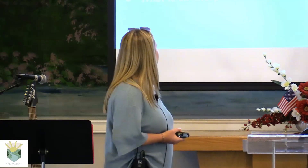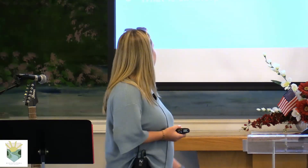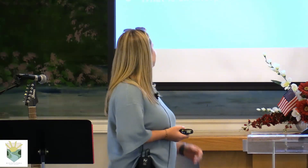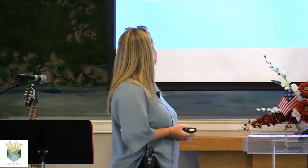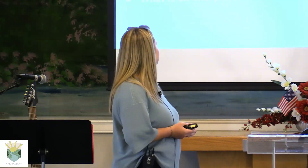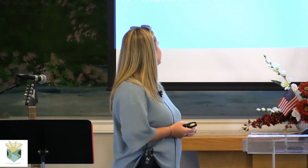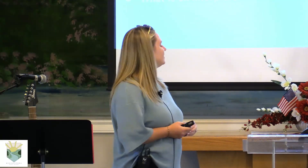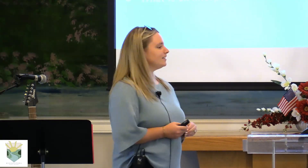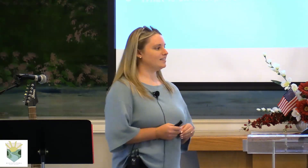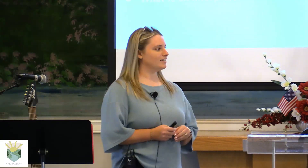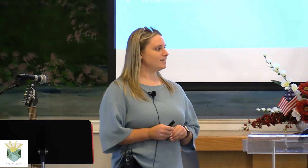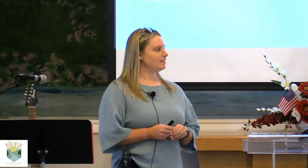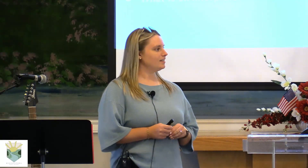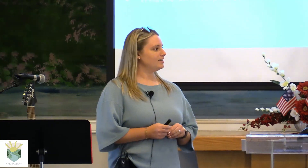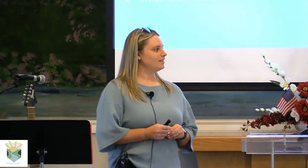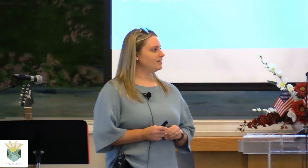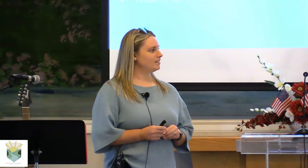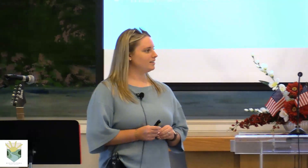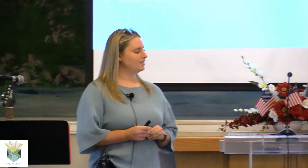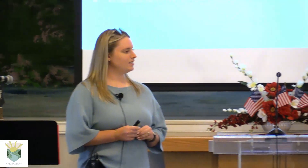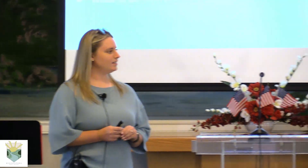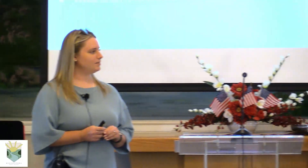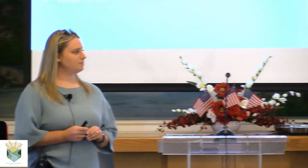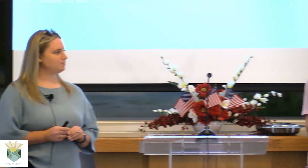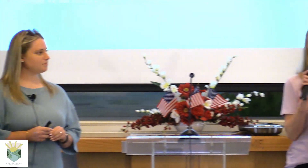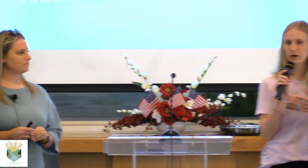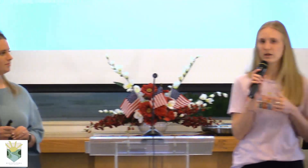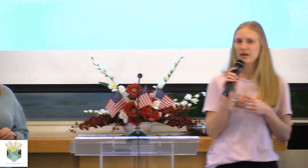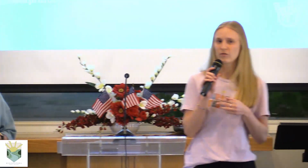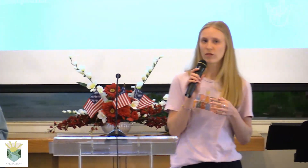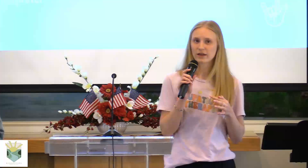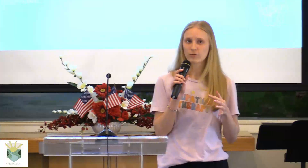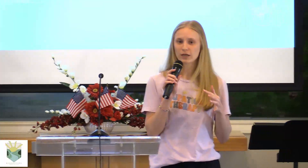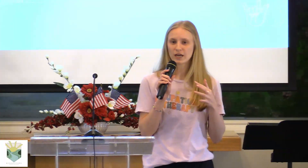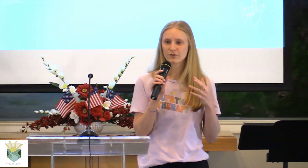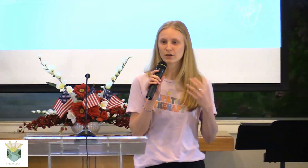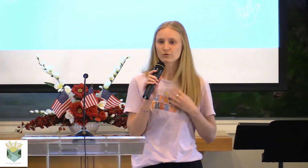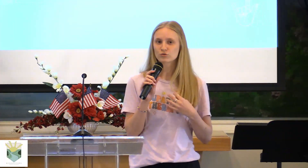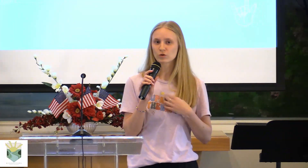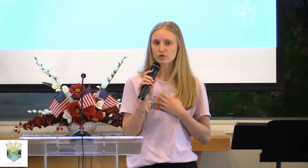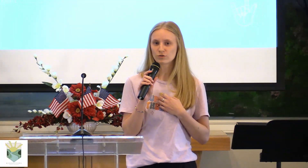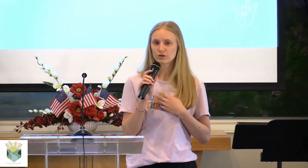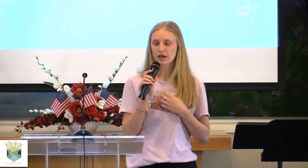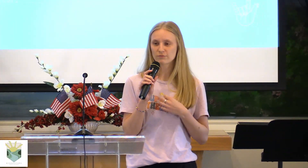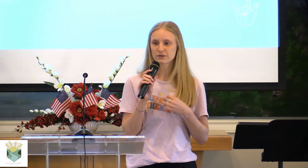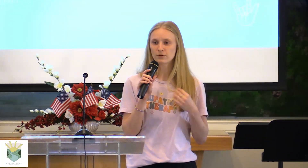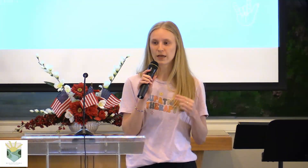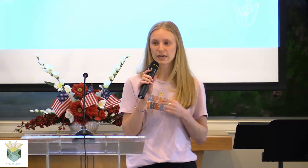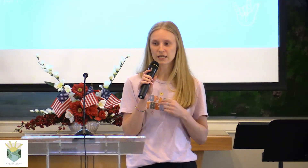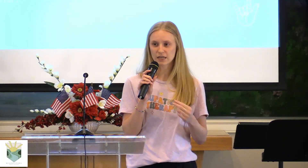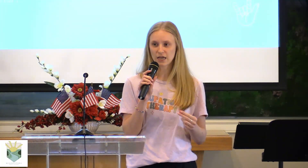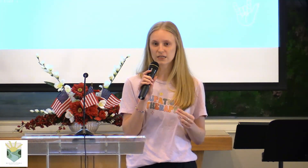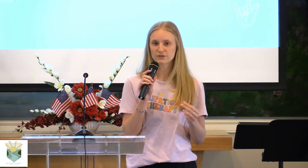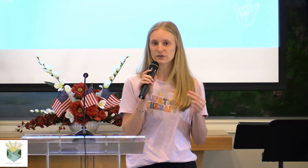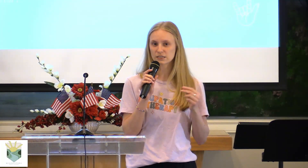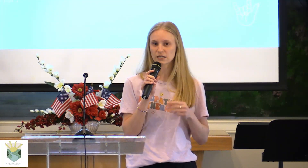want to say really quickly is the reading lips part. We have a huge role to play in that and to facilitate